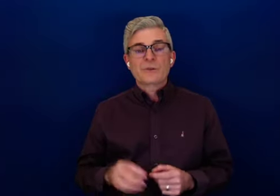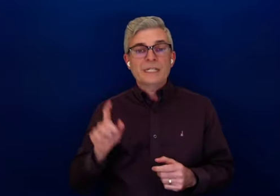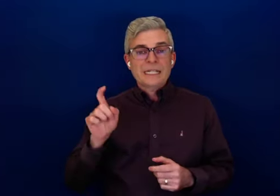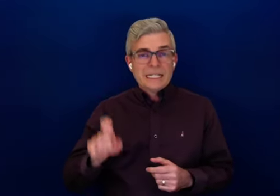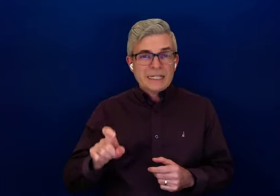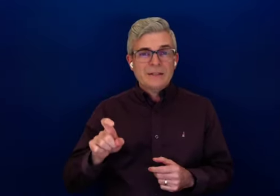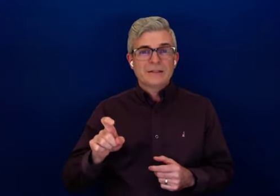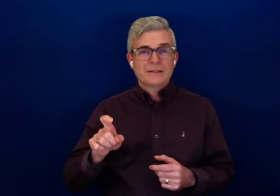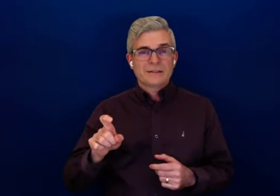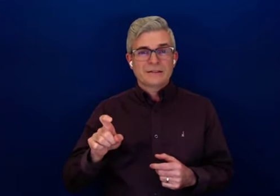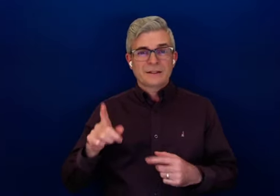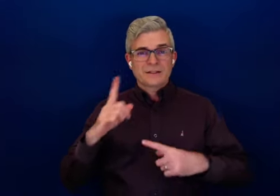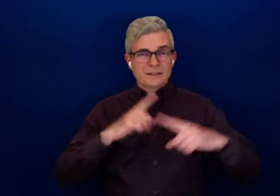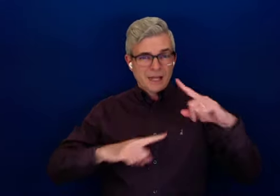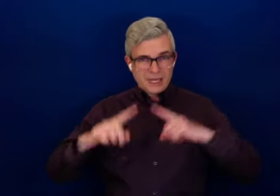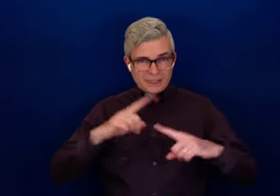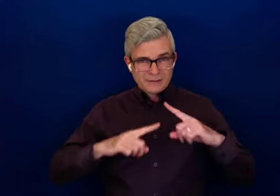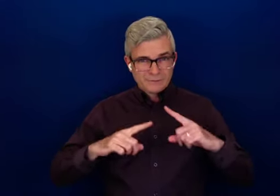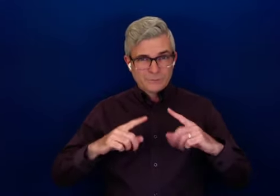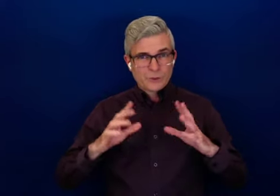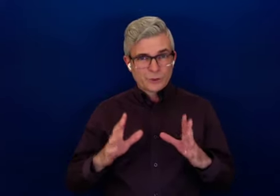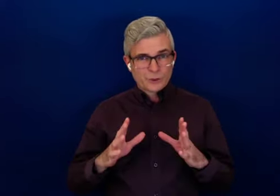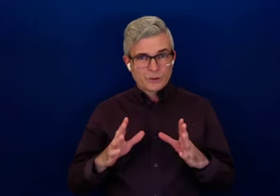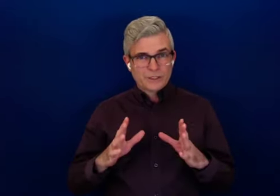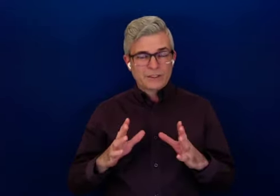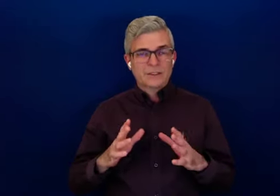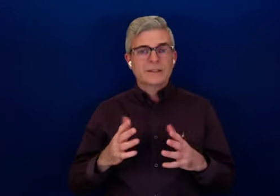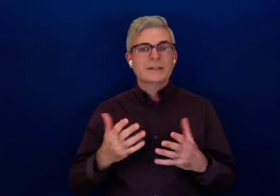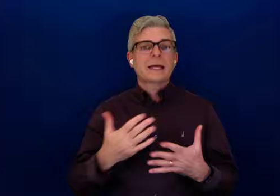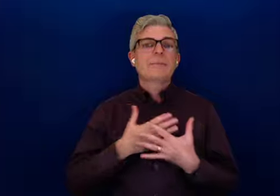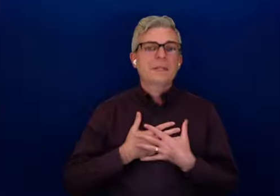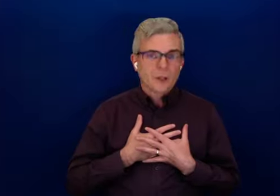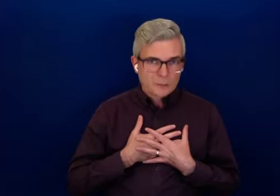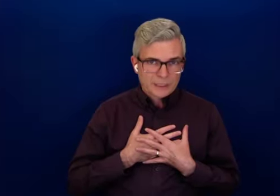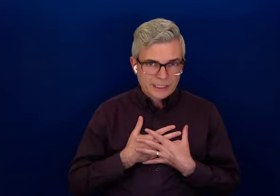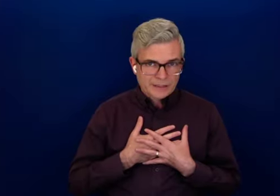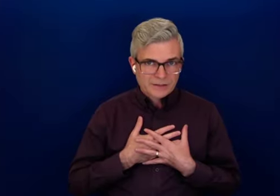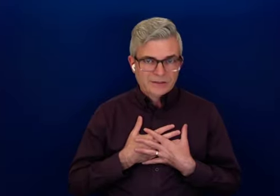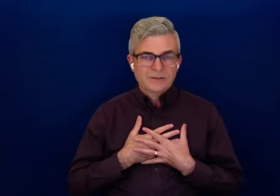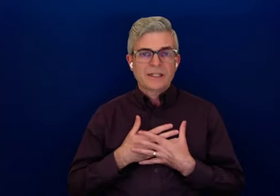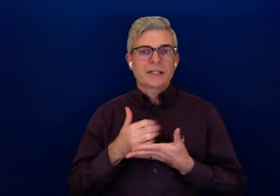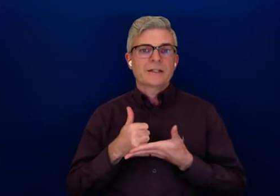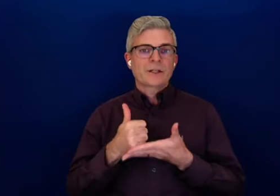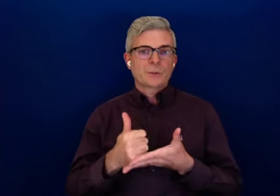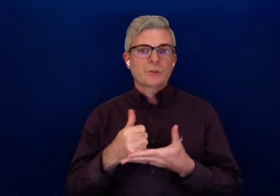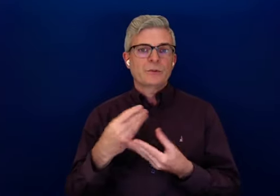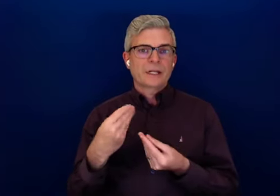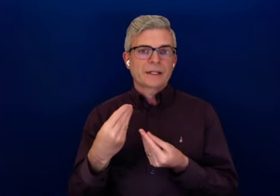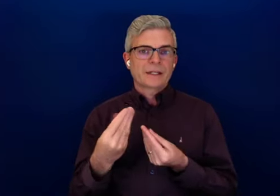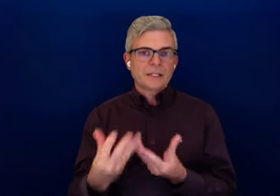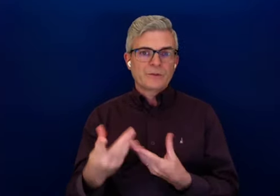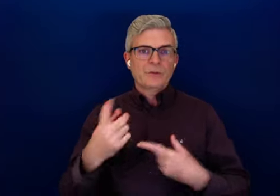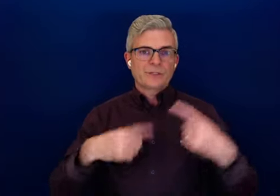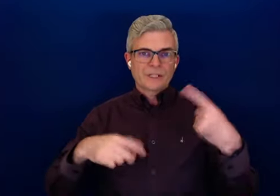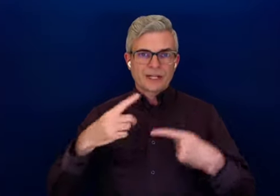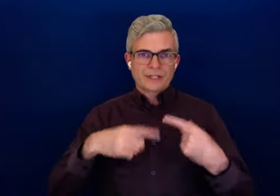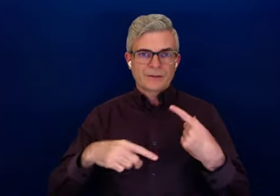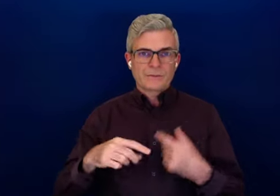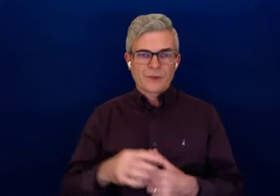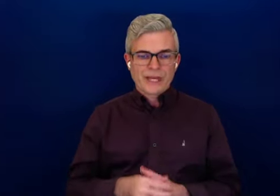you need a sign for a word, let me know, please, and I can help you. I can give you the sign for